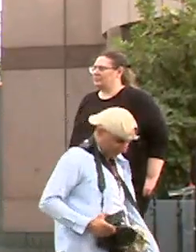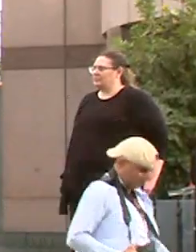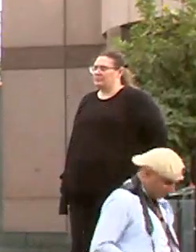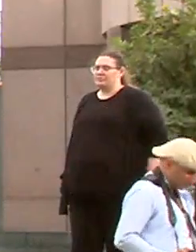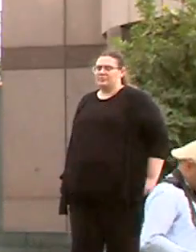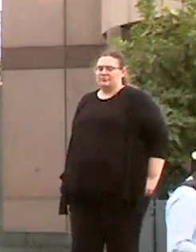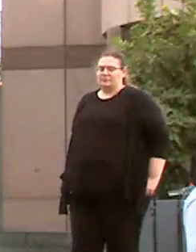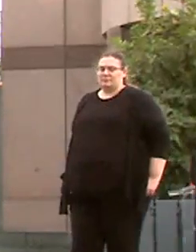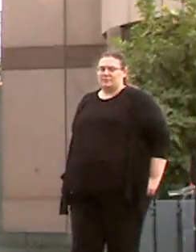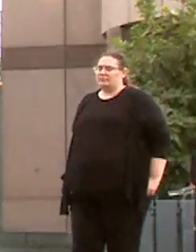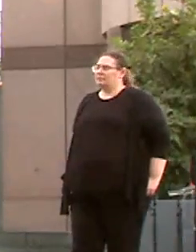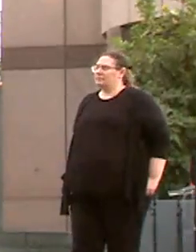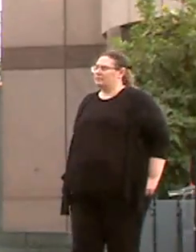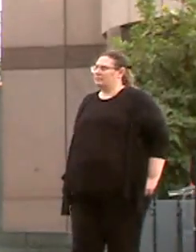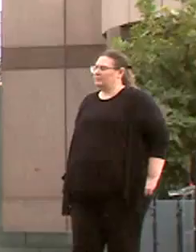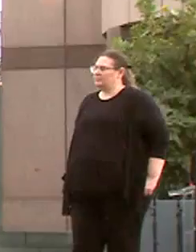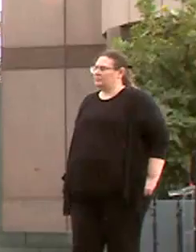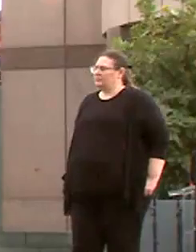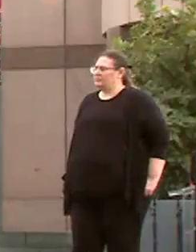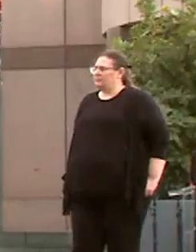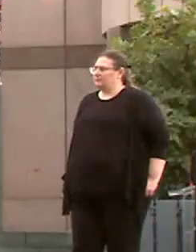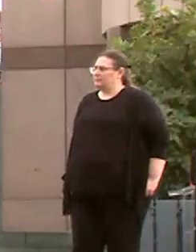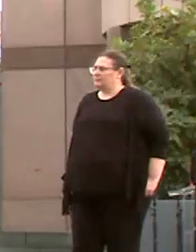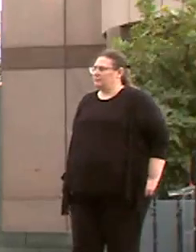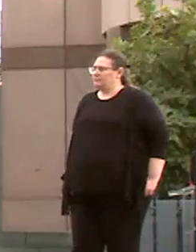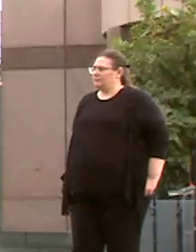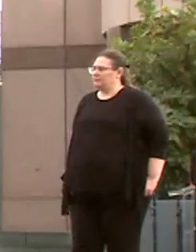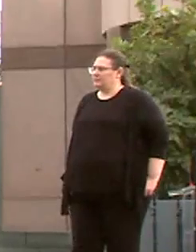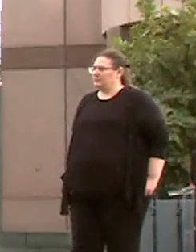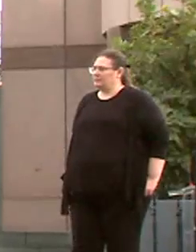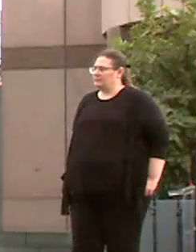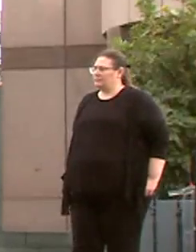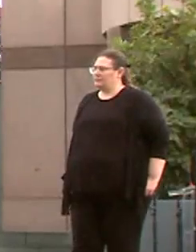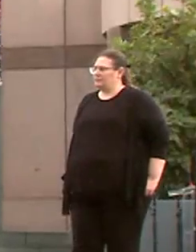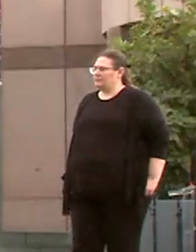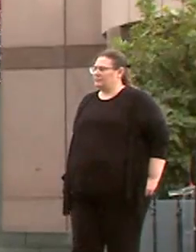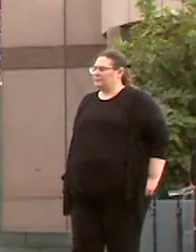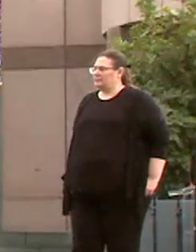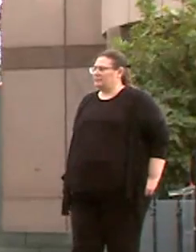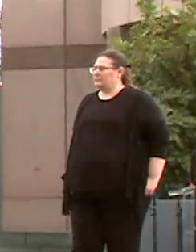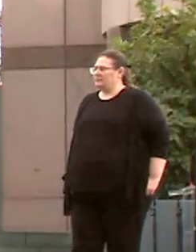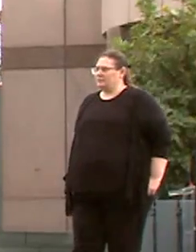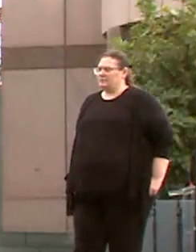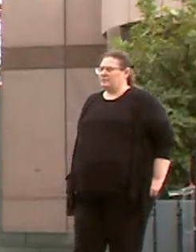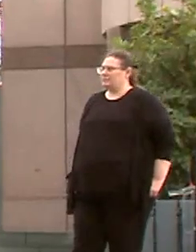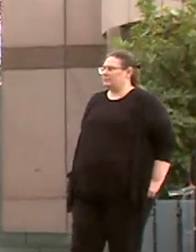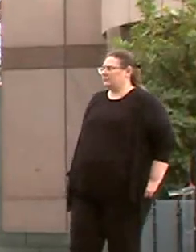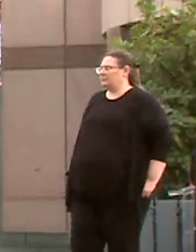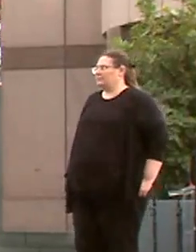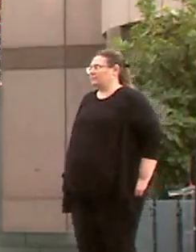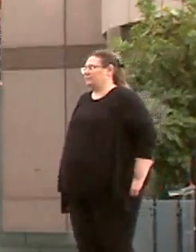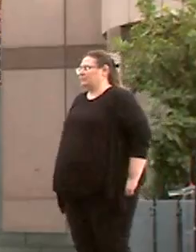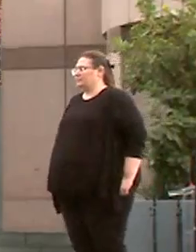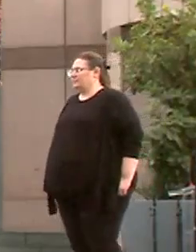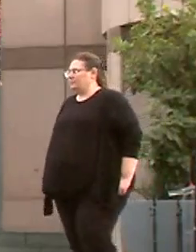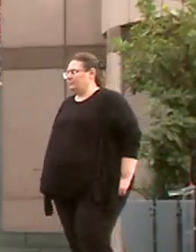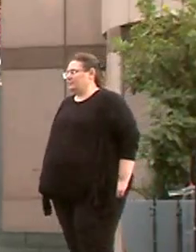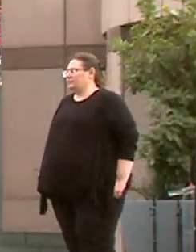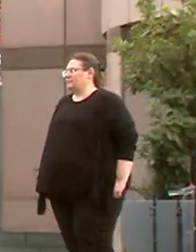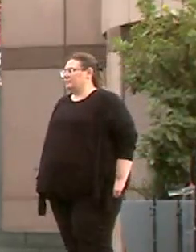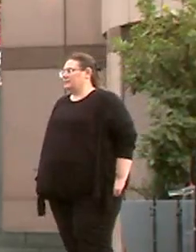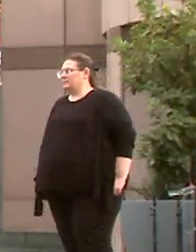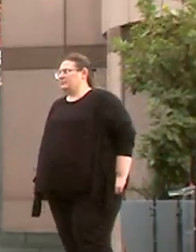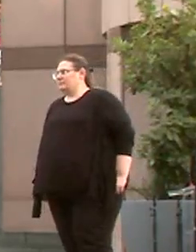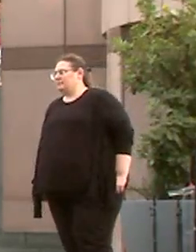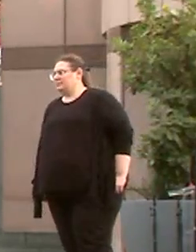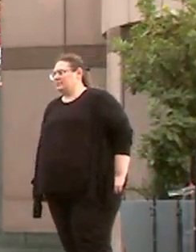a creative, complementary level. From an inclusion writer perspective, I think that it's important that you